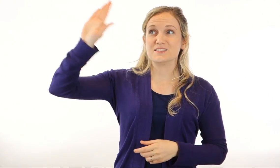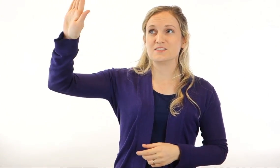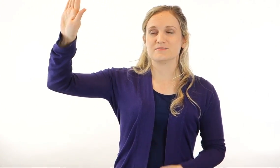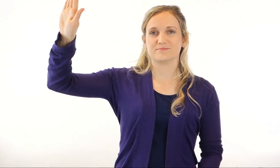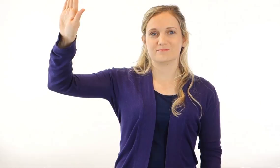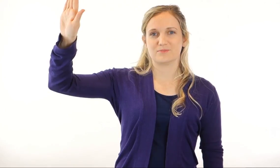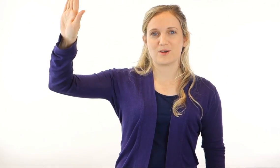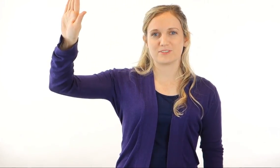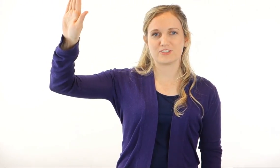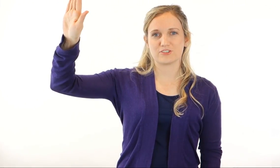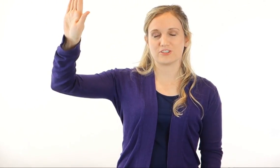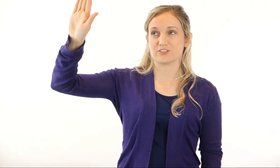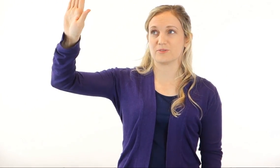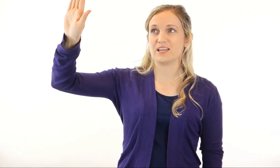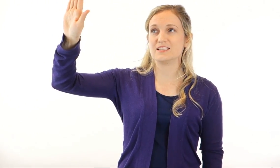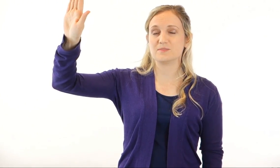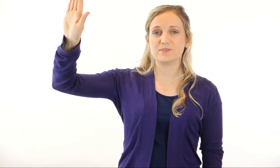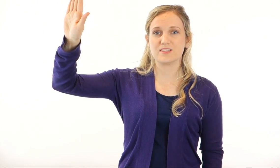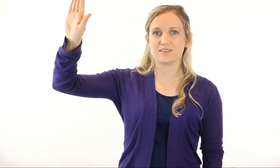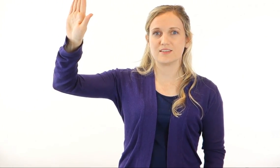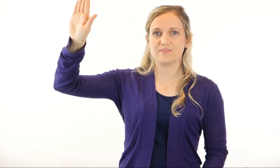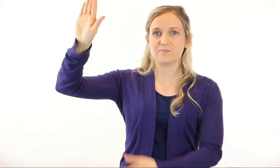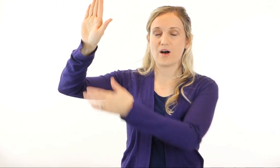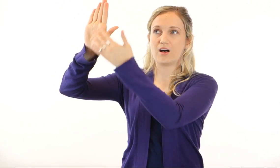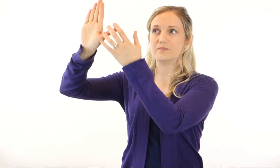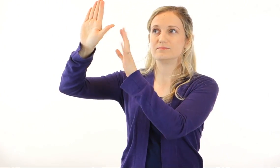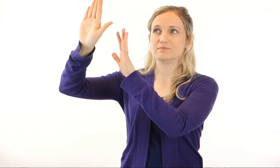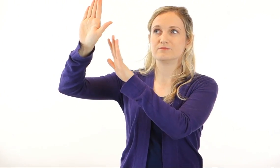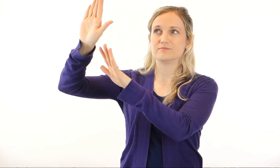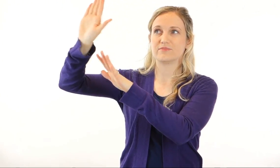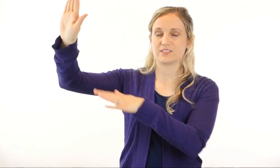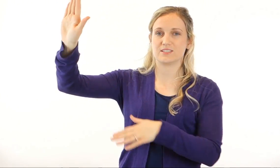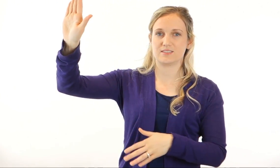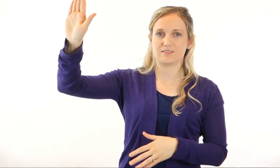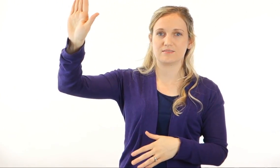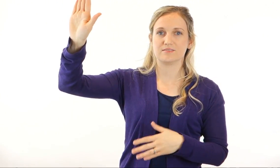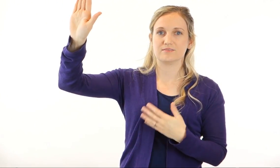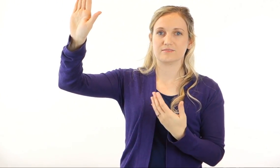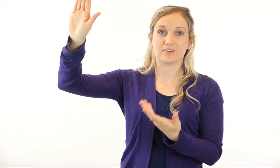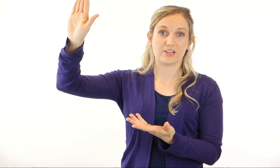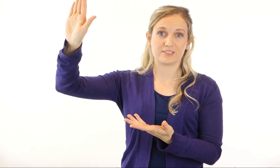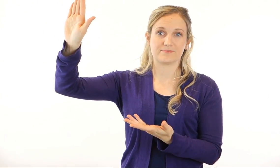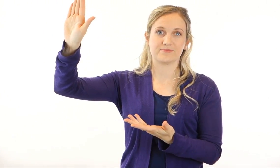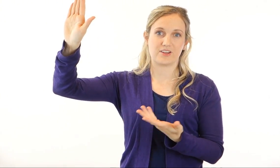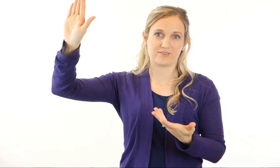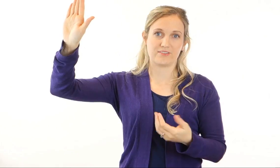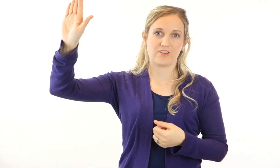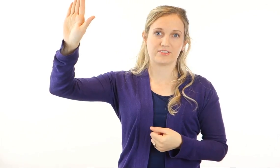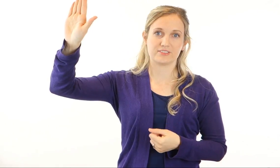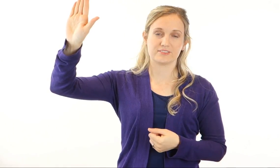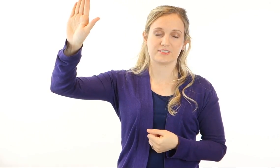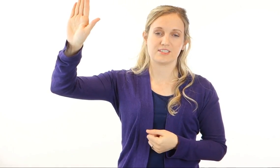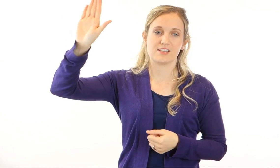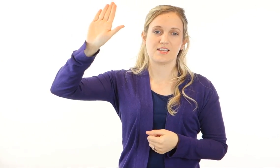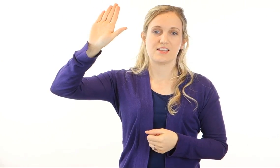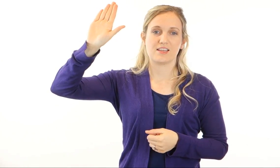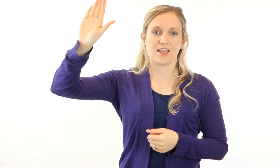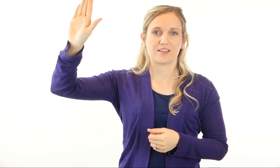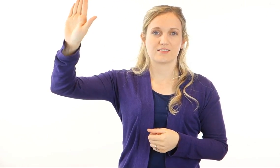His promises are sure. So his is possessive, palm faces God, our Heavenly Father. And this